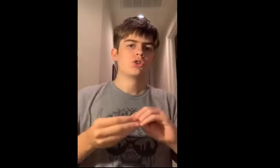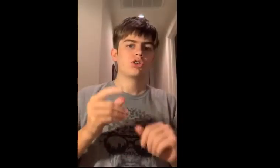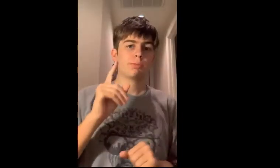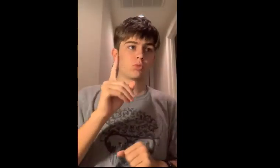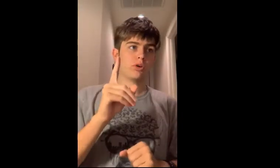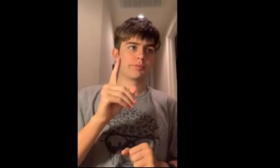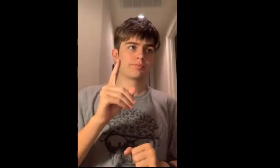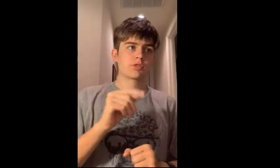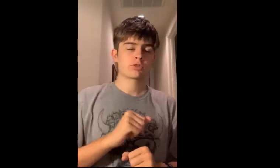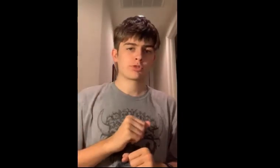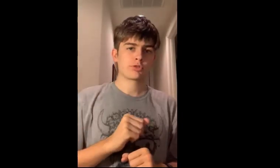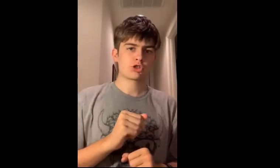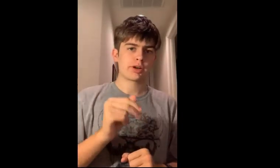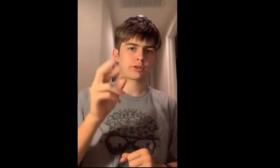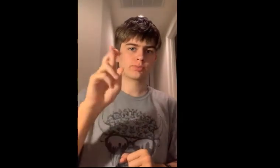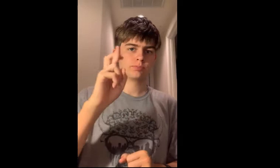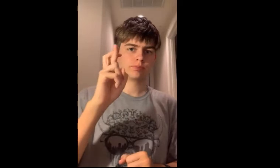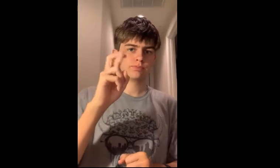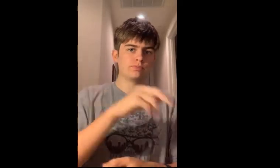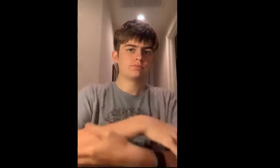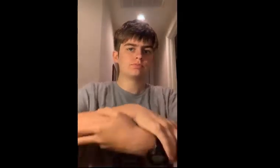Number 1, refrigerator.